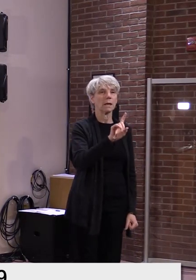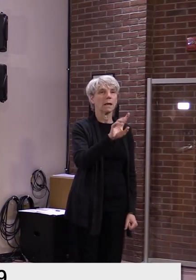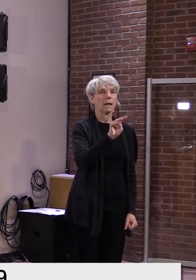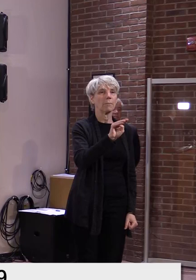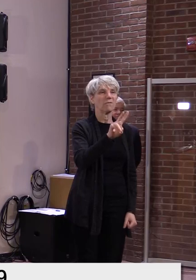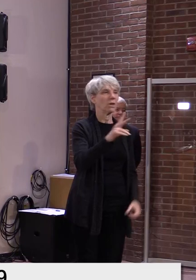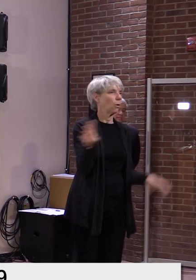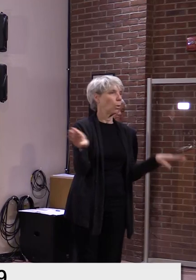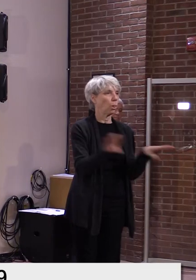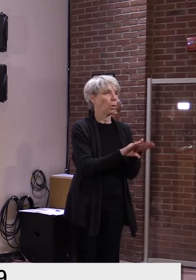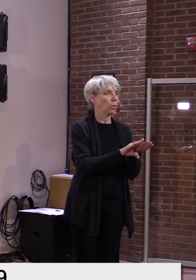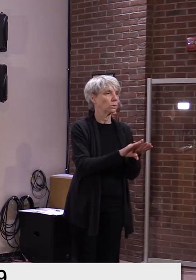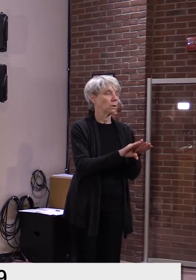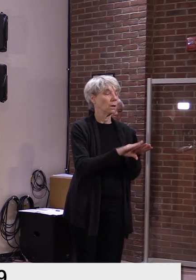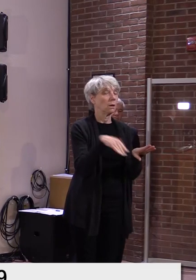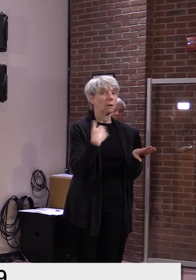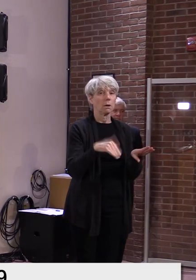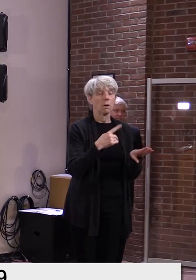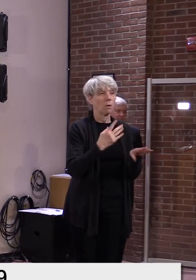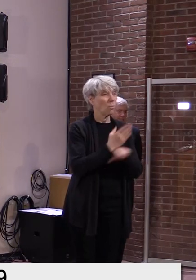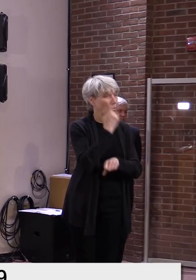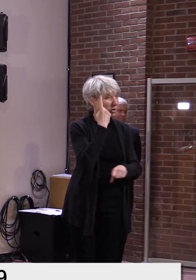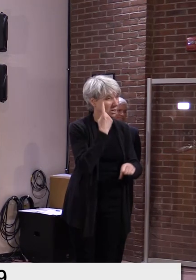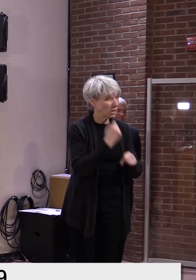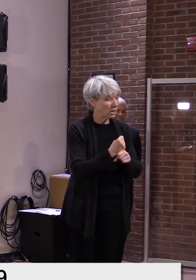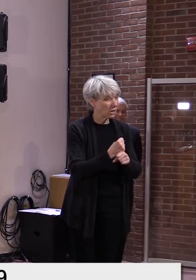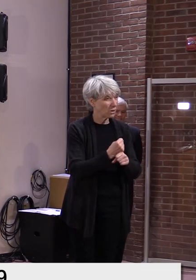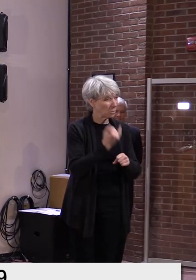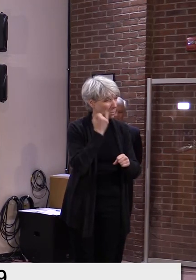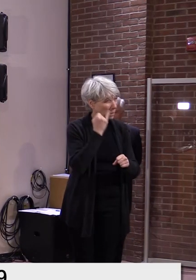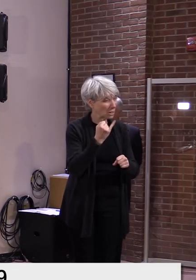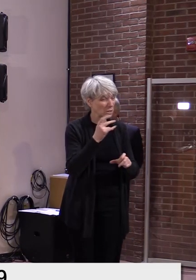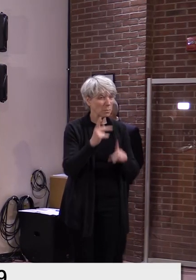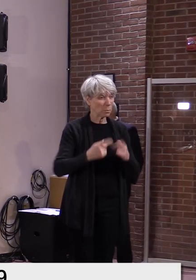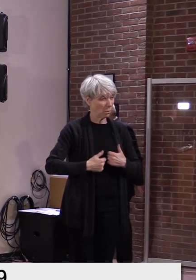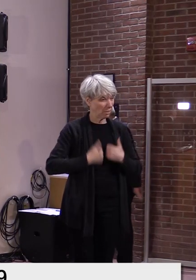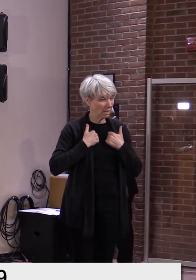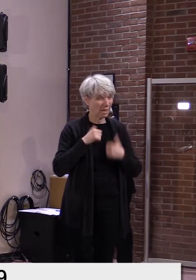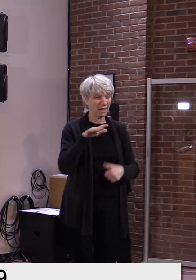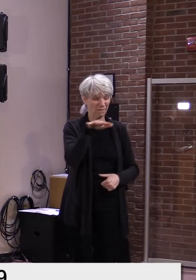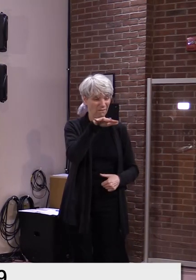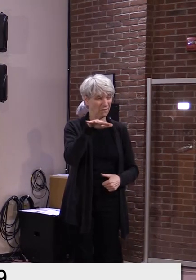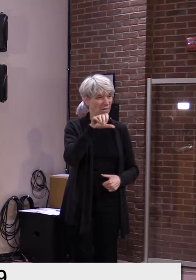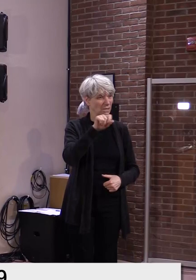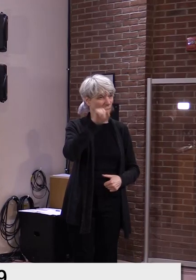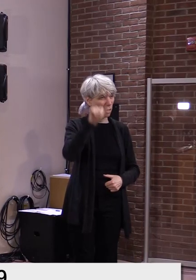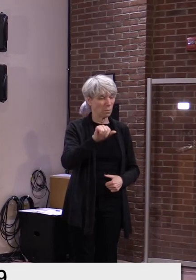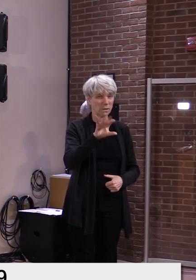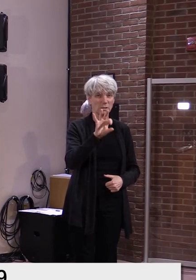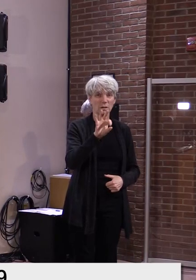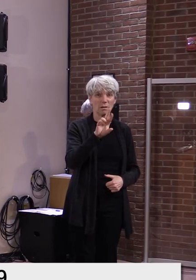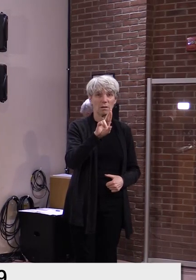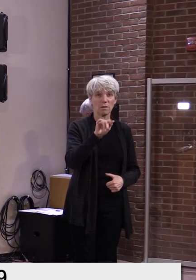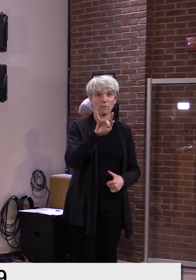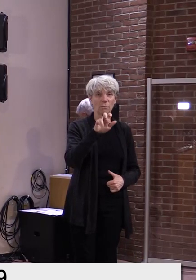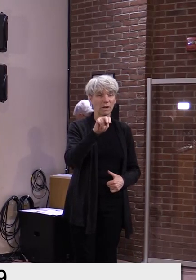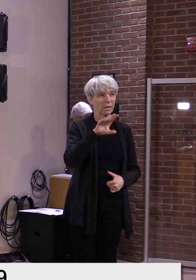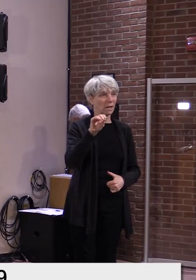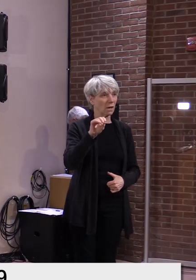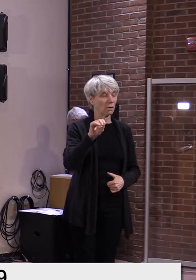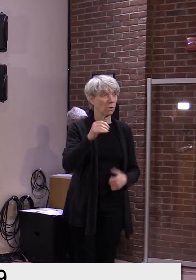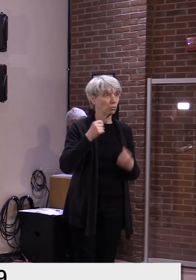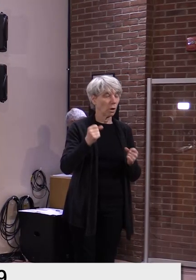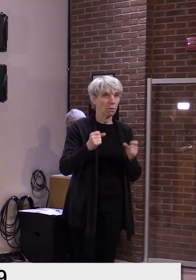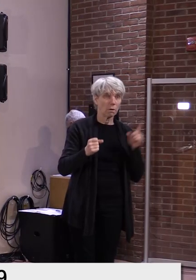certainly a strain to Franklin County to have to travel, you know, sometimes 45 minutes or an